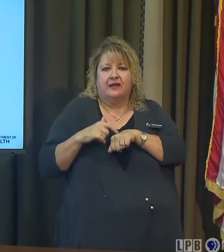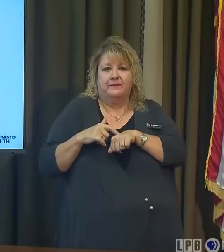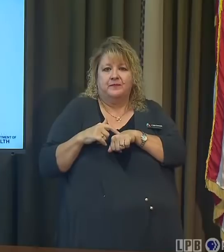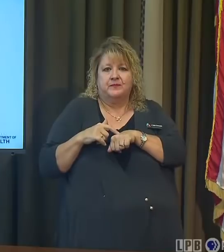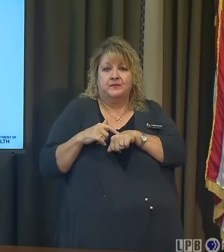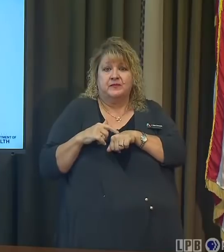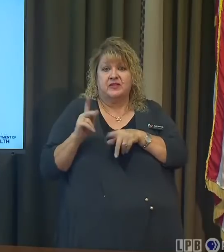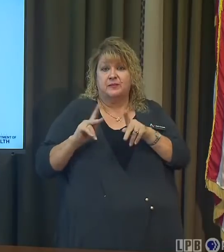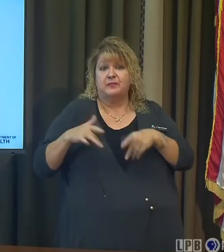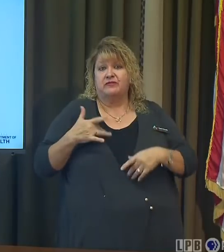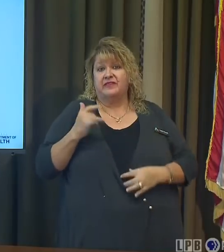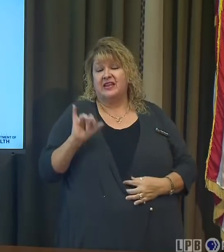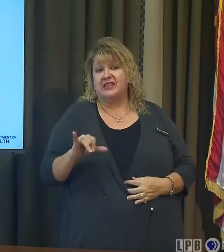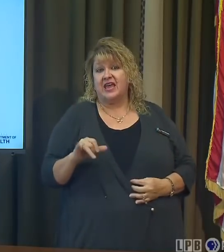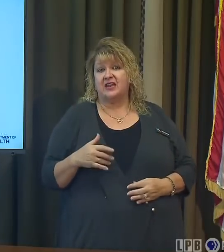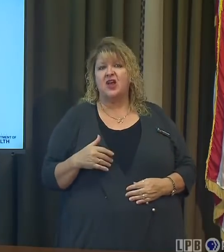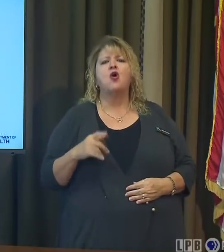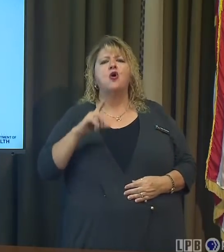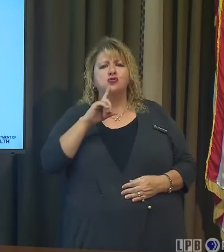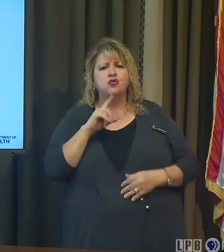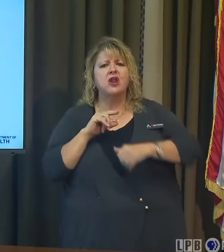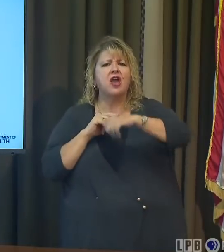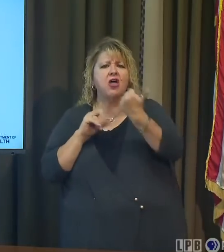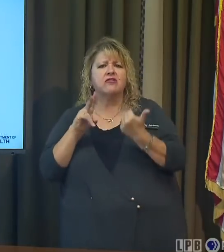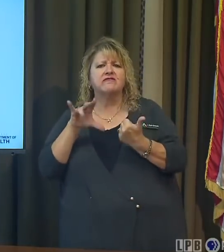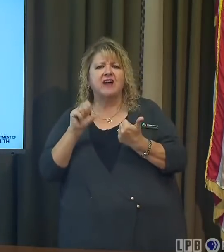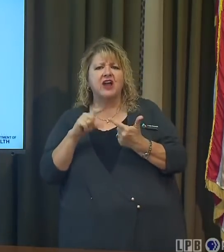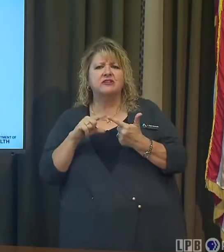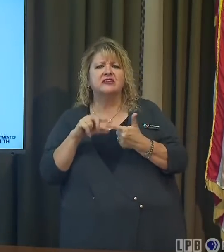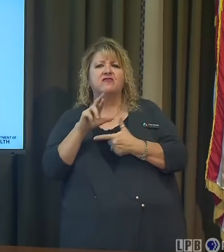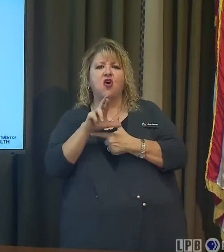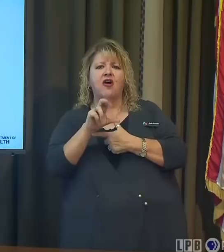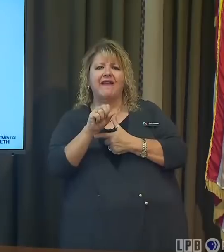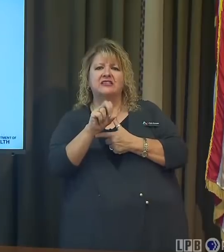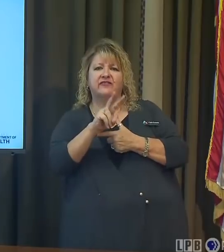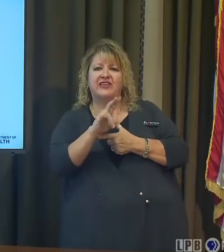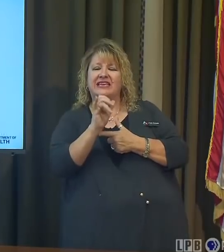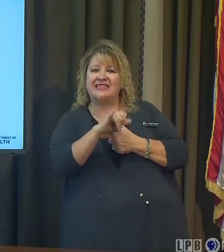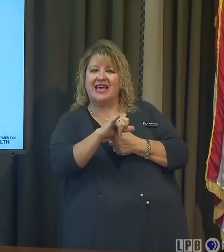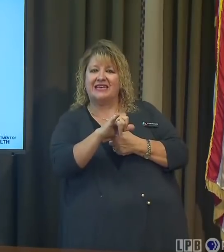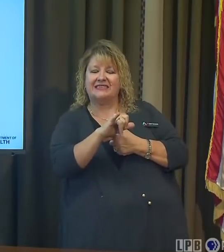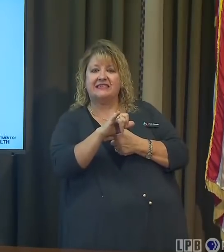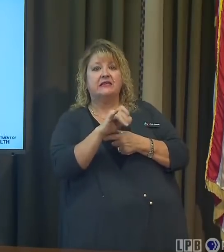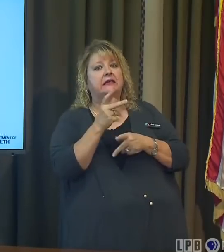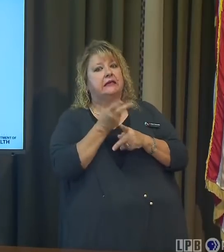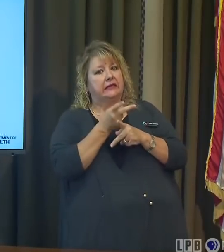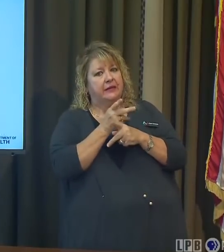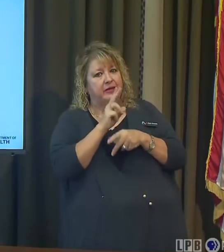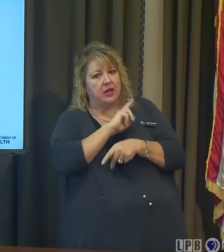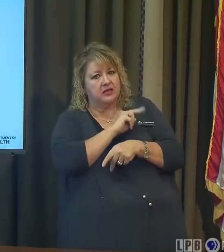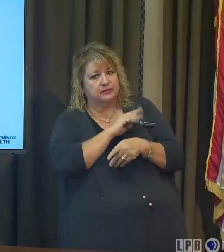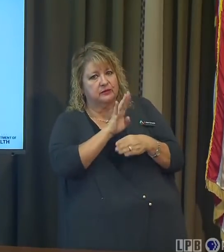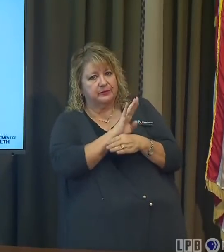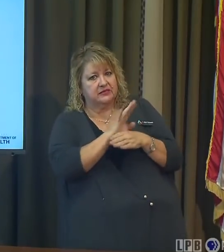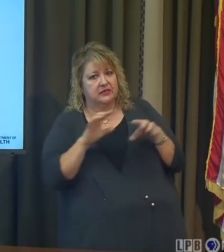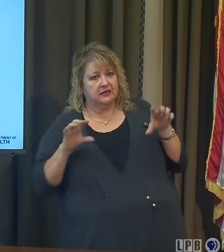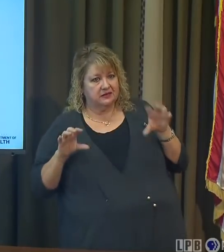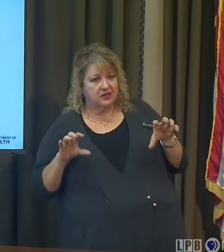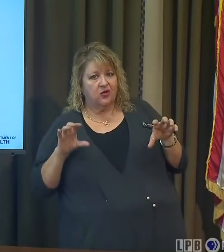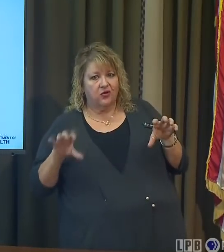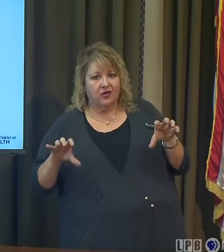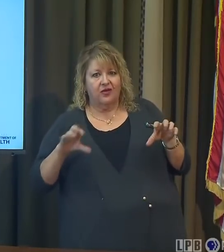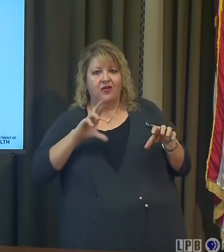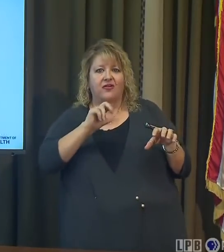symptoms. There are other viruses circulating too, particularly RSV, and that's keeping hospitals busy as well, and that's compounding